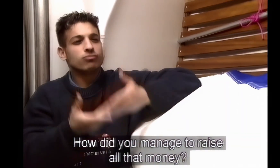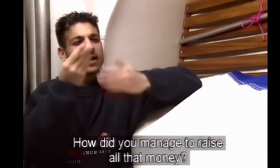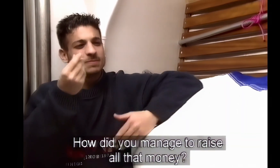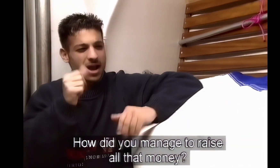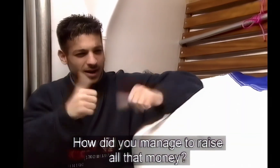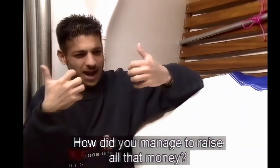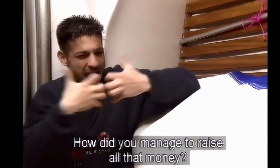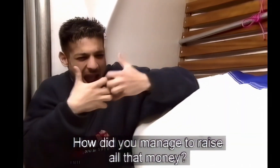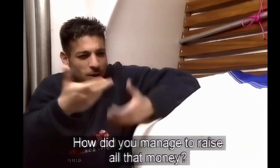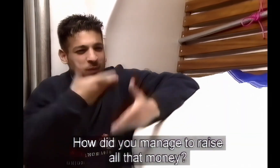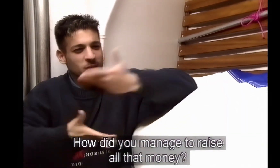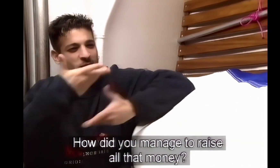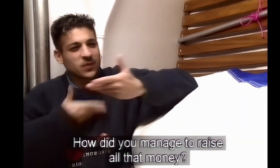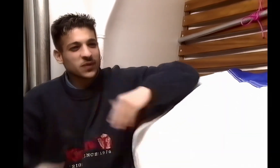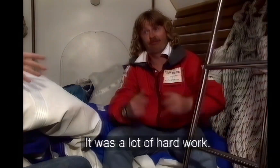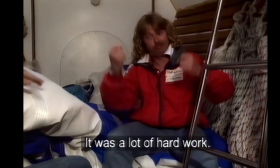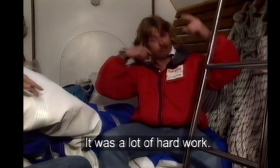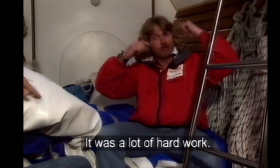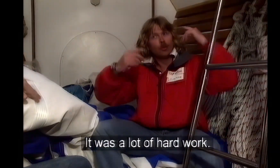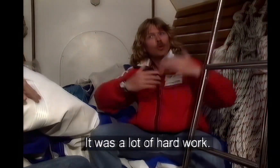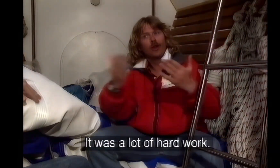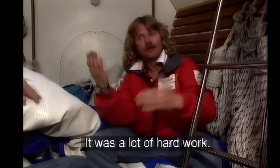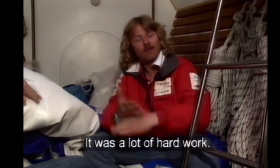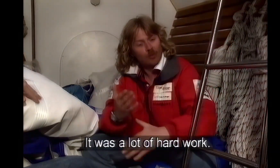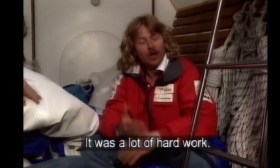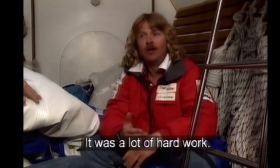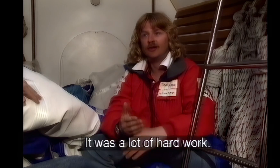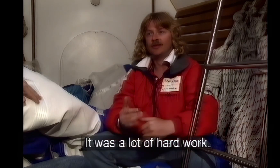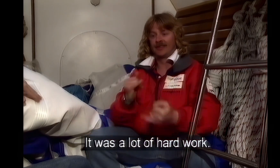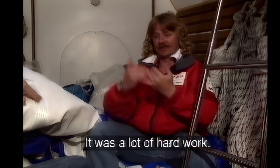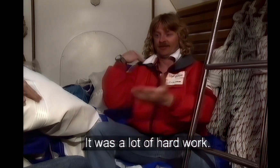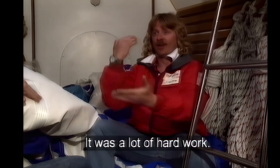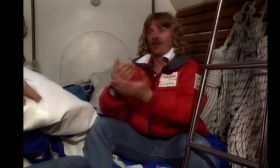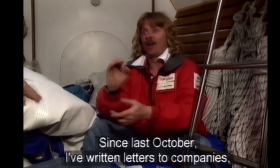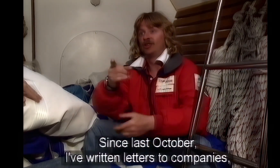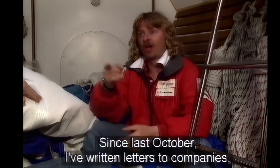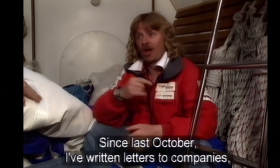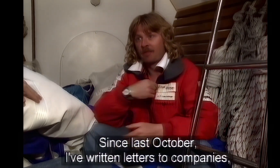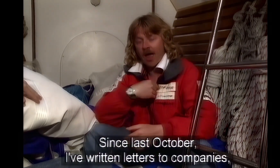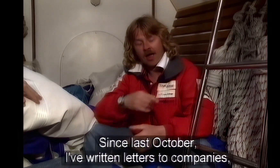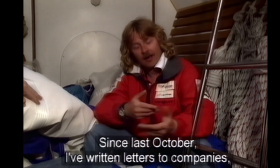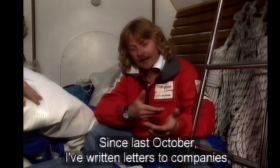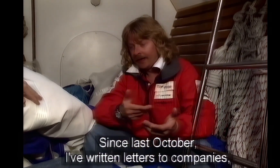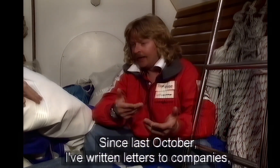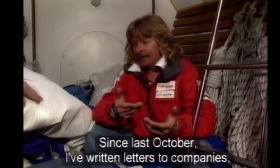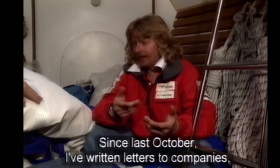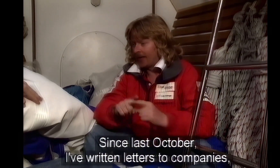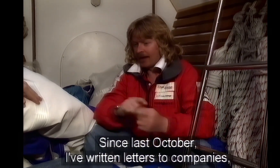So how did you manage to raise all that money then? It was a lot of hard work. Since last October, I've